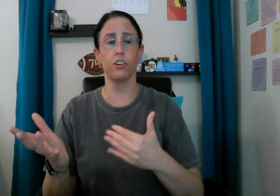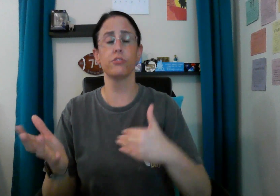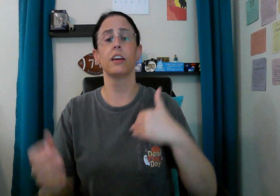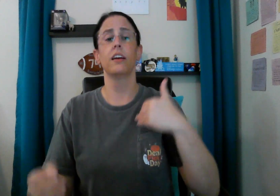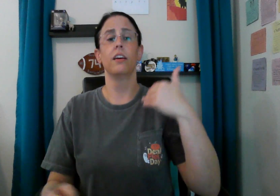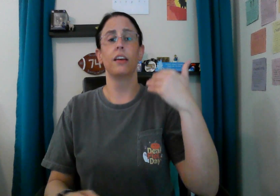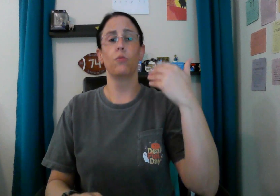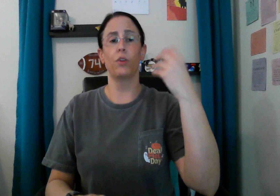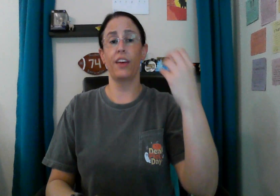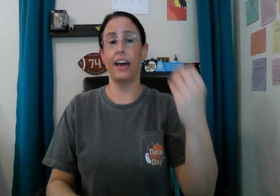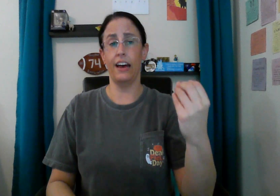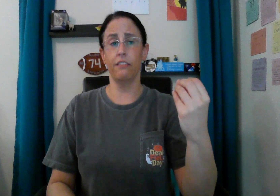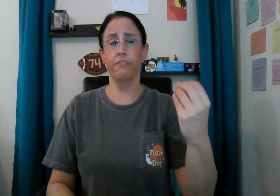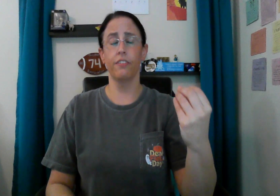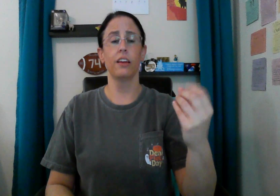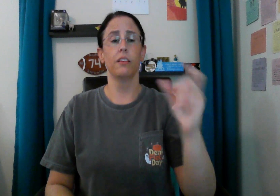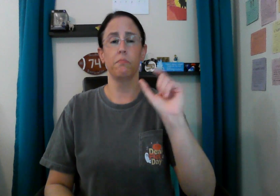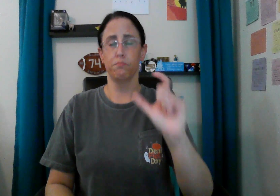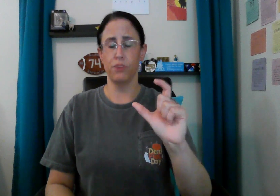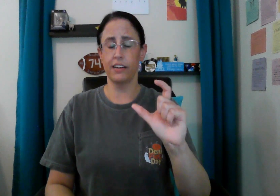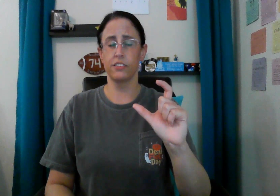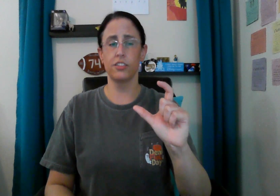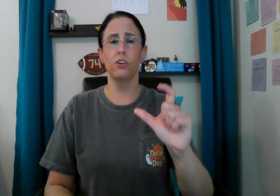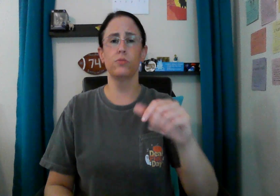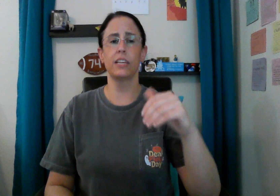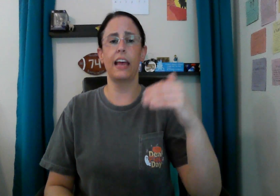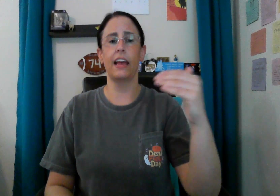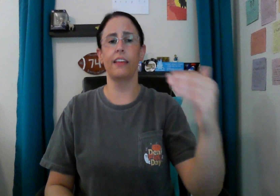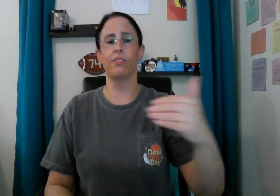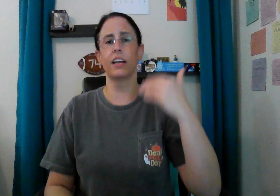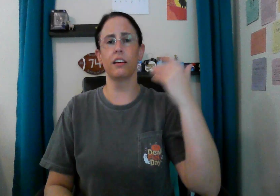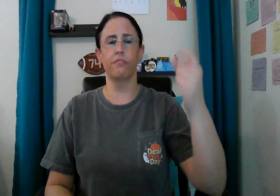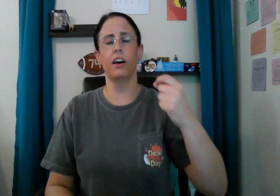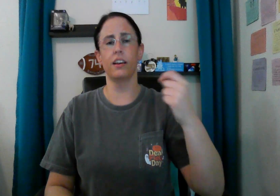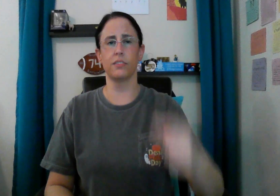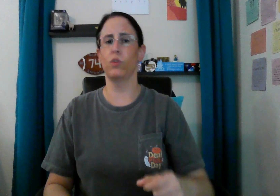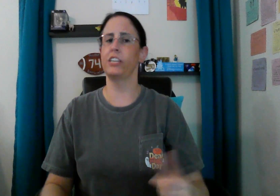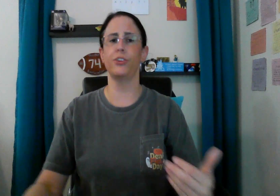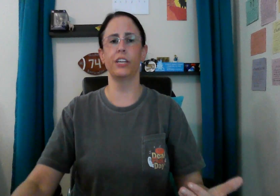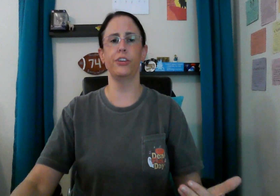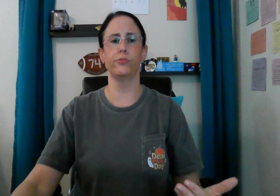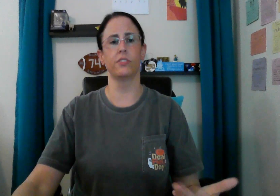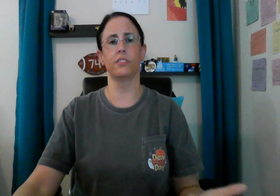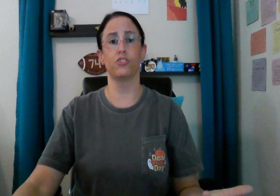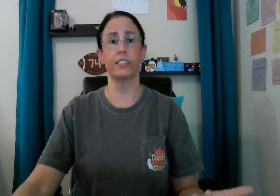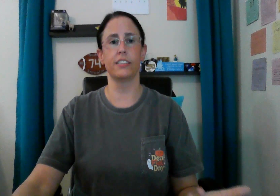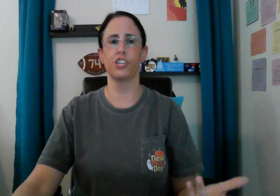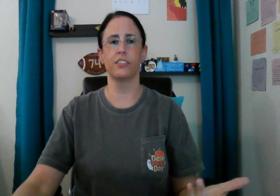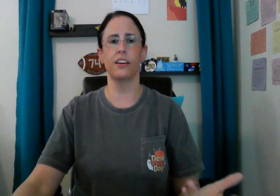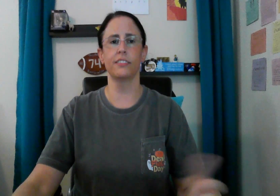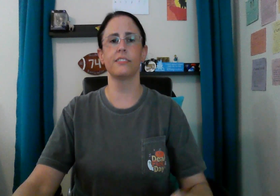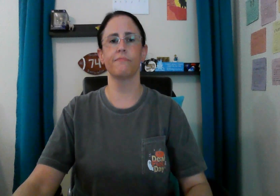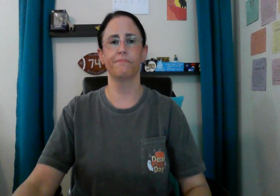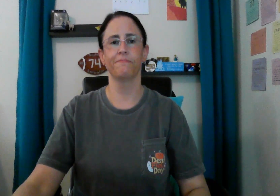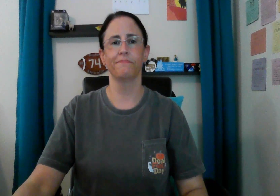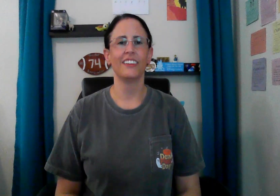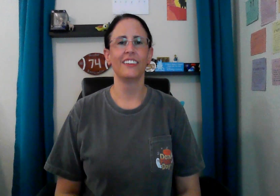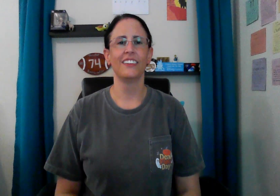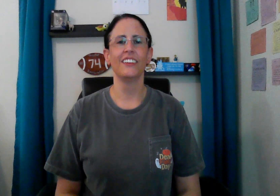markers with have. Practice those and think of some ways you can use the transition signs.